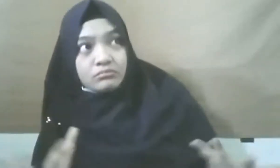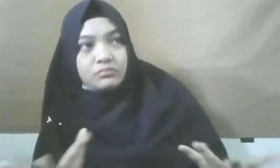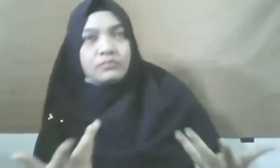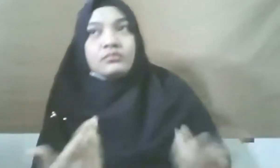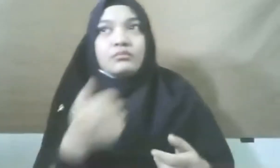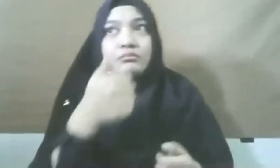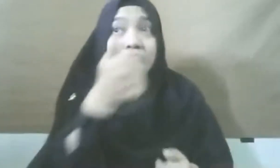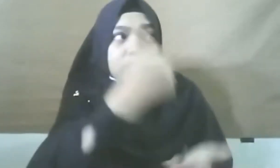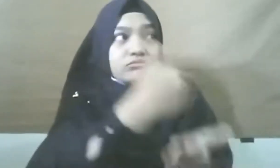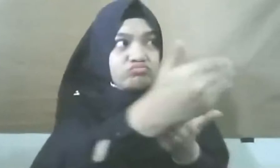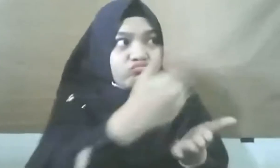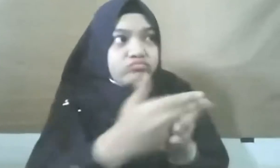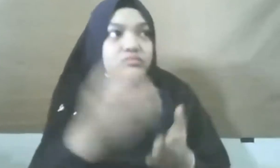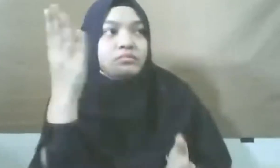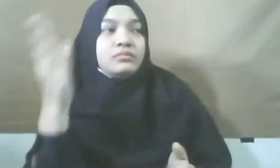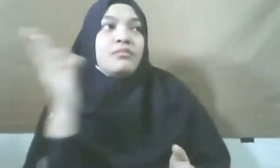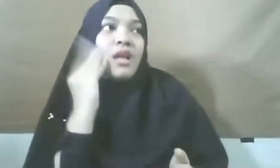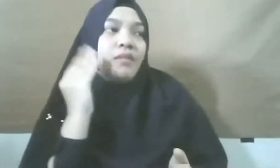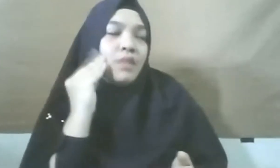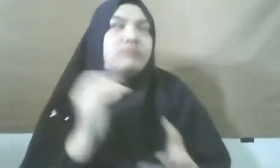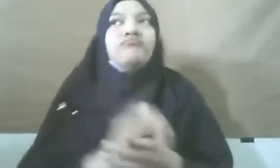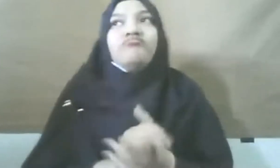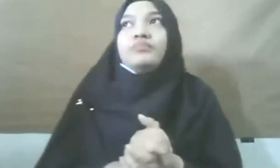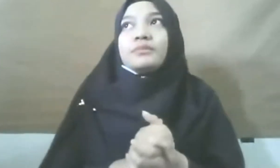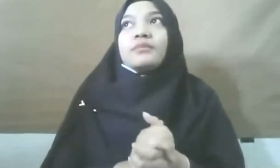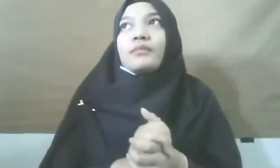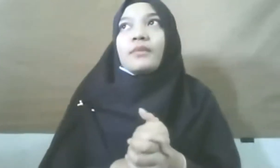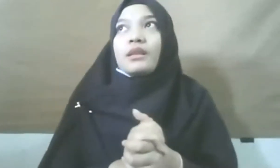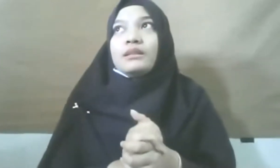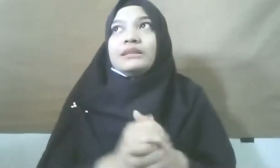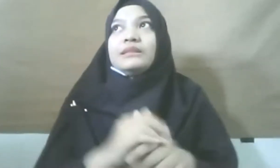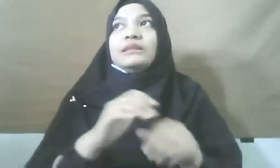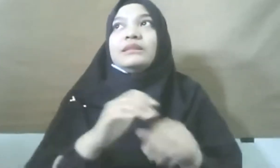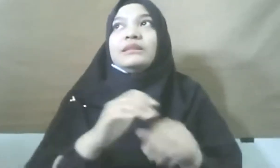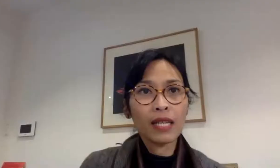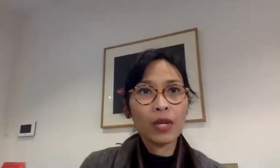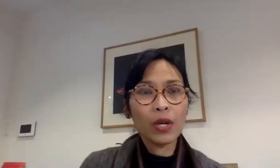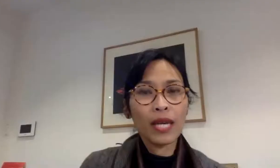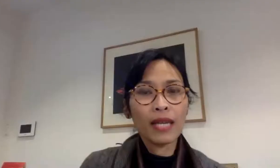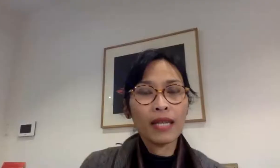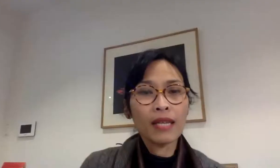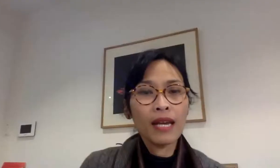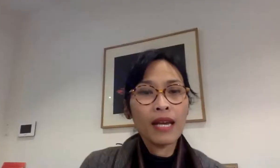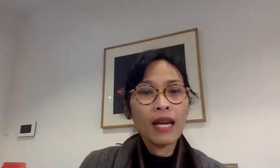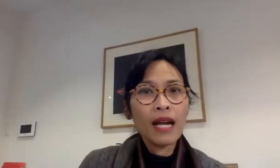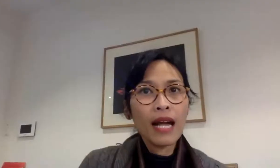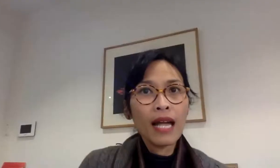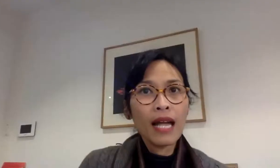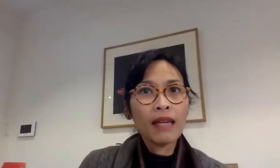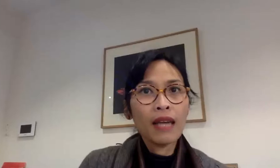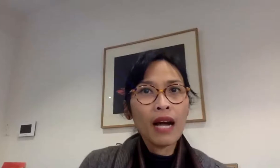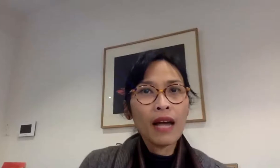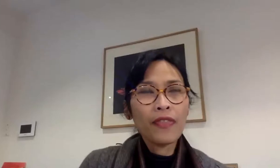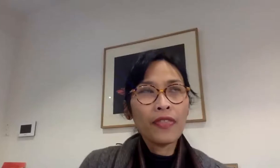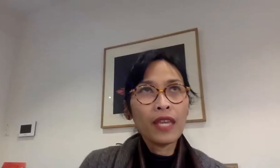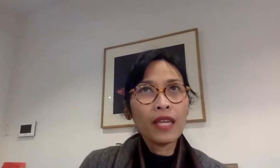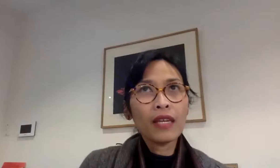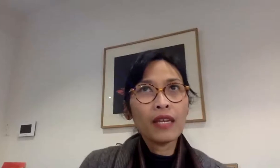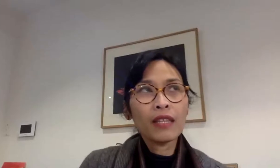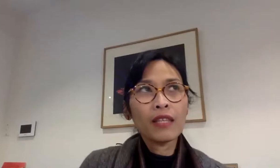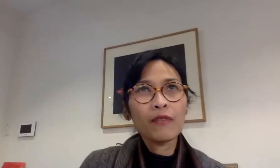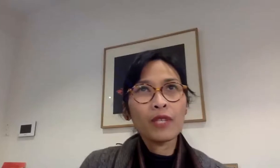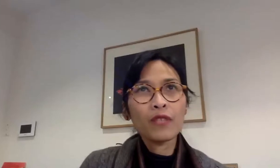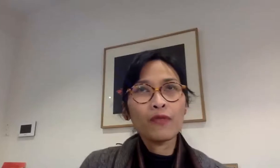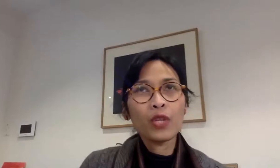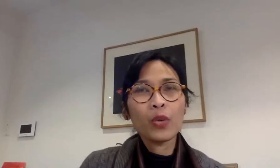I think, it's Najmah had mentioned it early on, and I think in